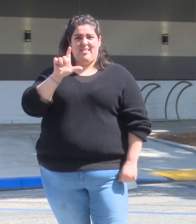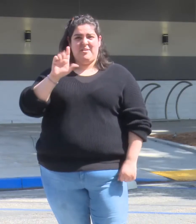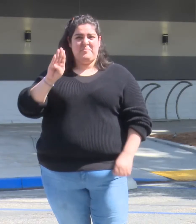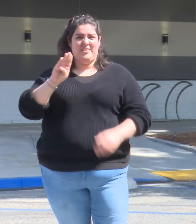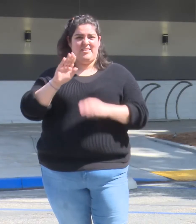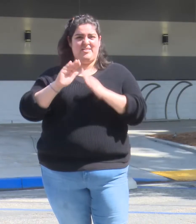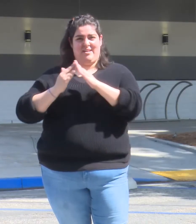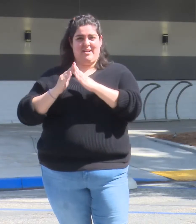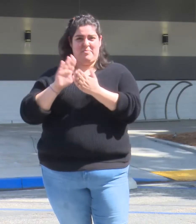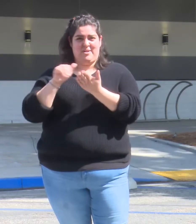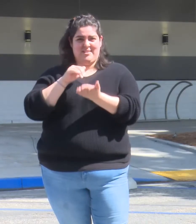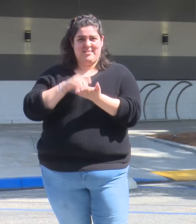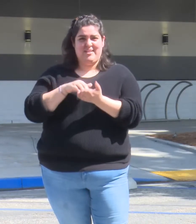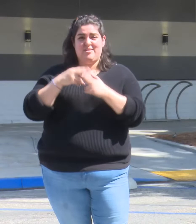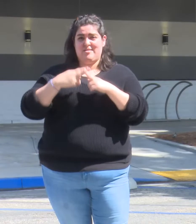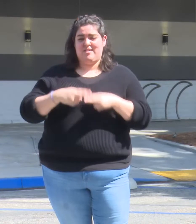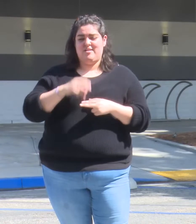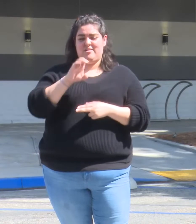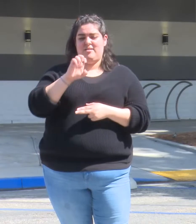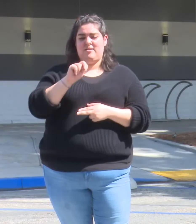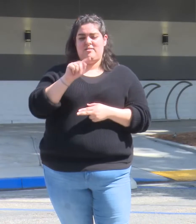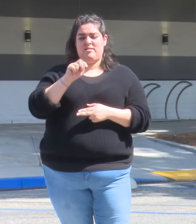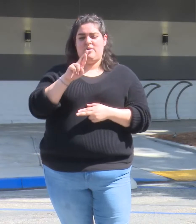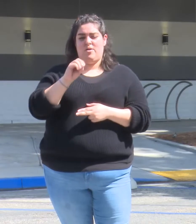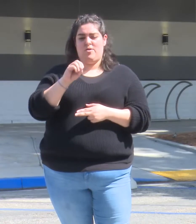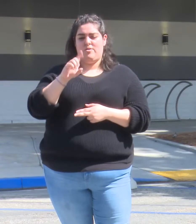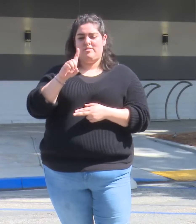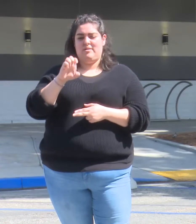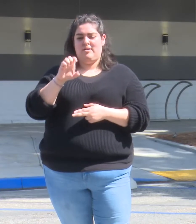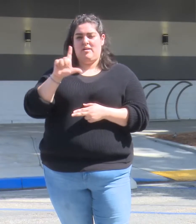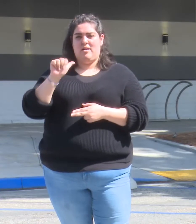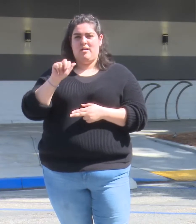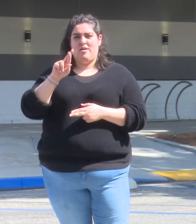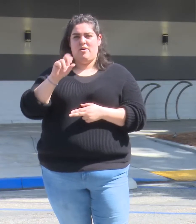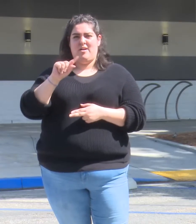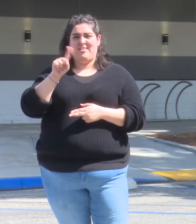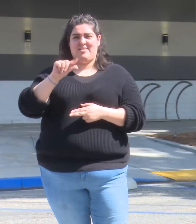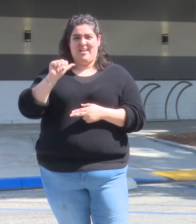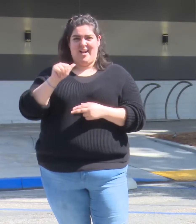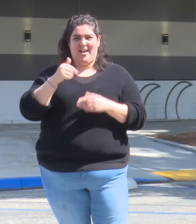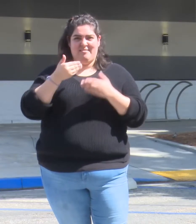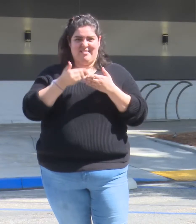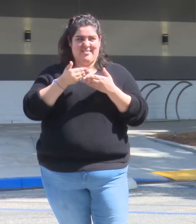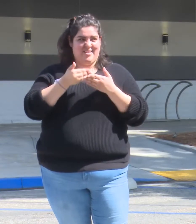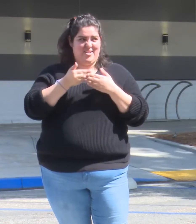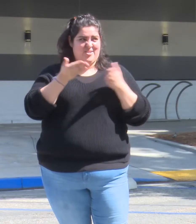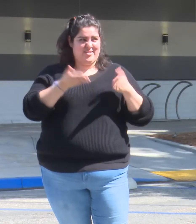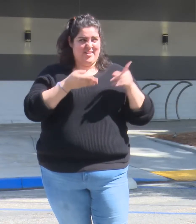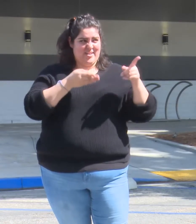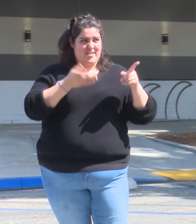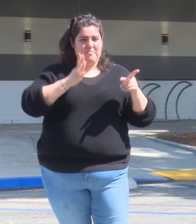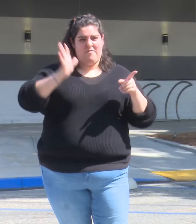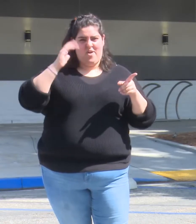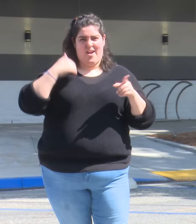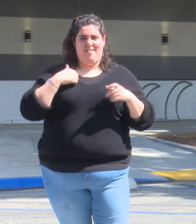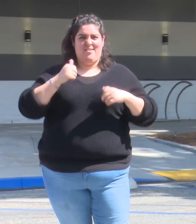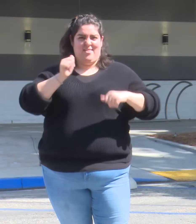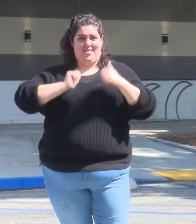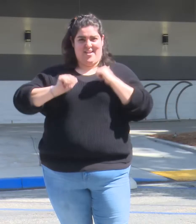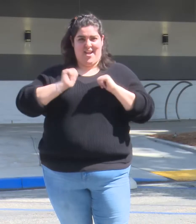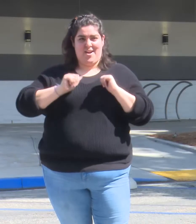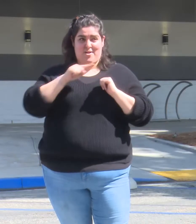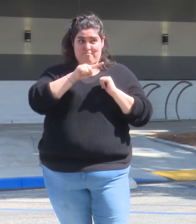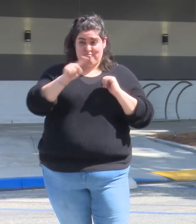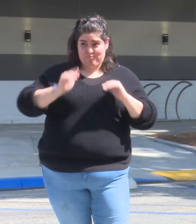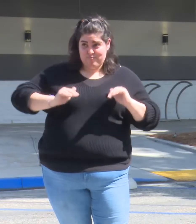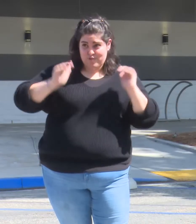Center, Centro de la Raza. Right here in Anaheim and Junipero. It was an old theater. For those of you that grew up in Long Beach, you remember